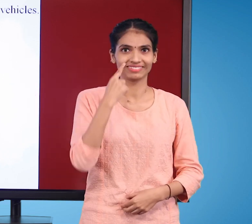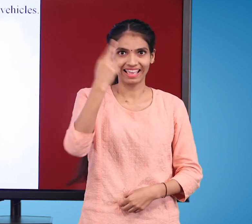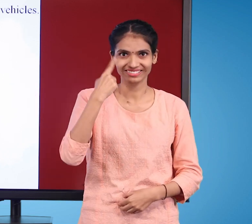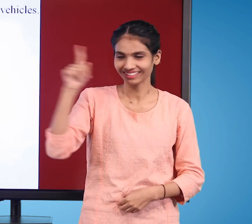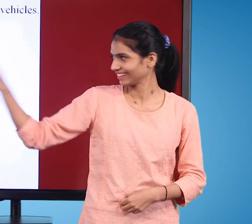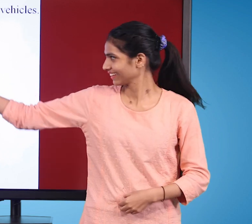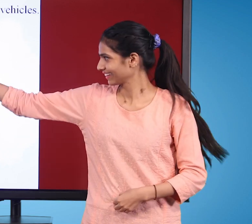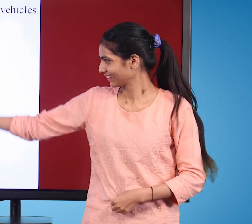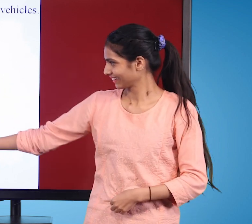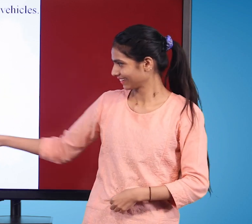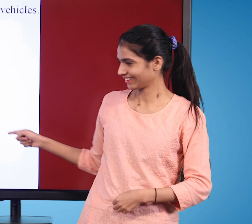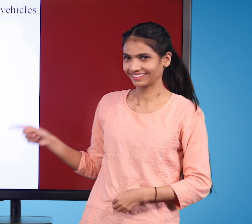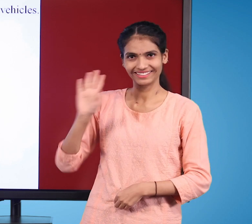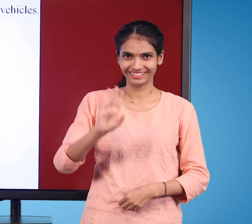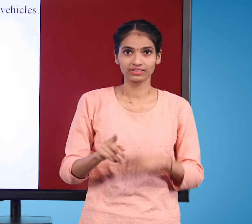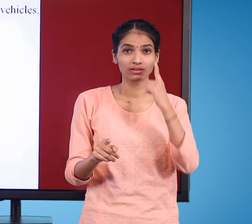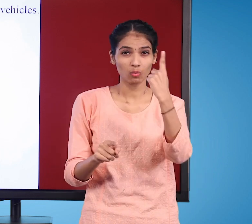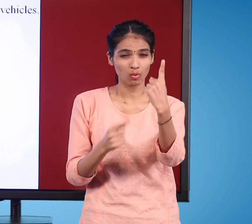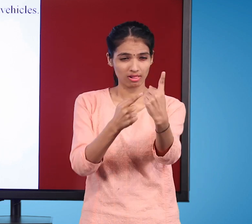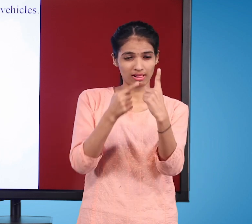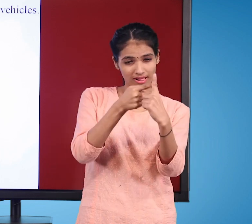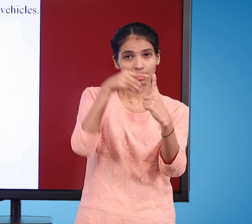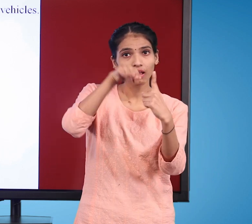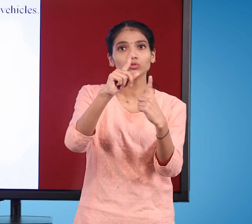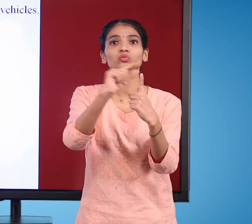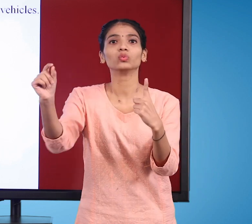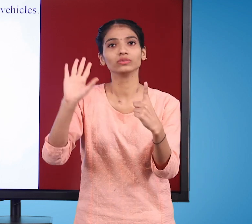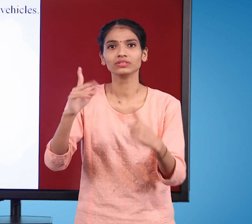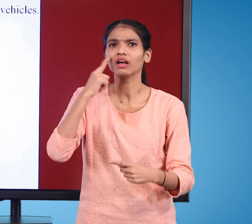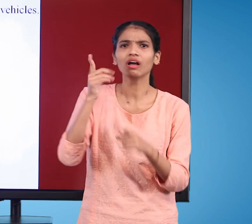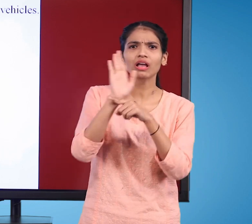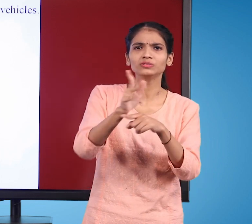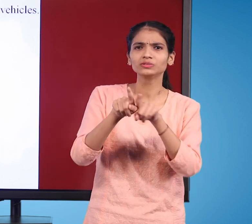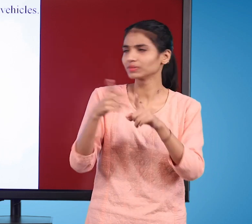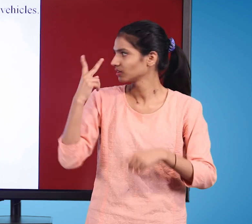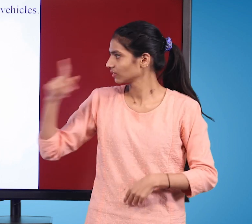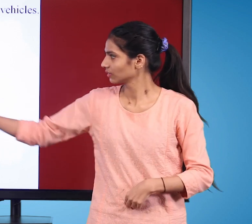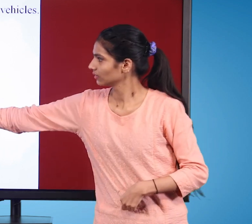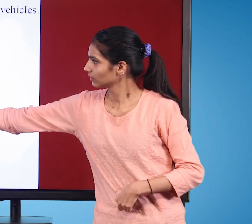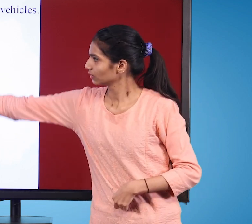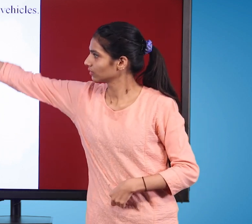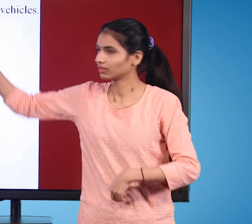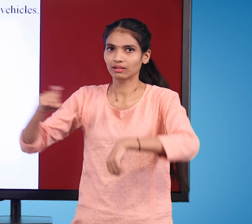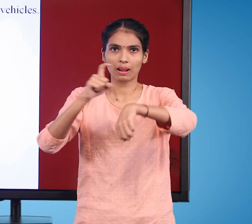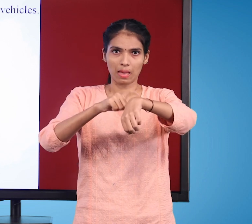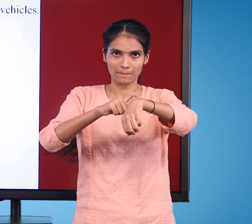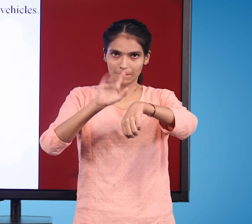We have the picture of a bar graph showing the number of vehicles with the time intervals. The scale is 1 unit